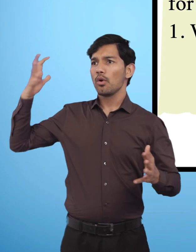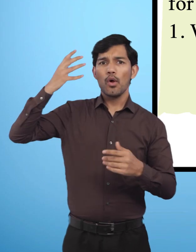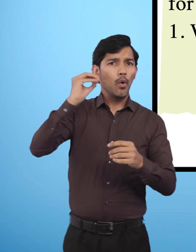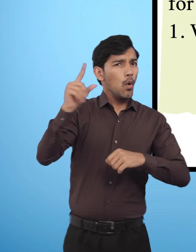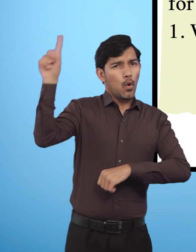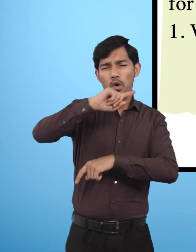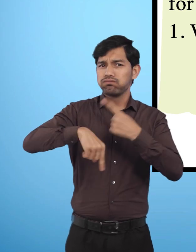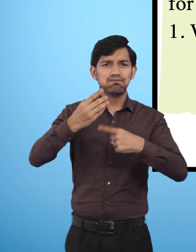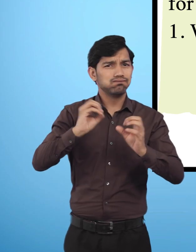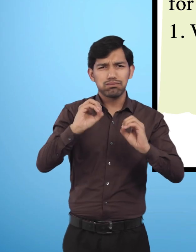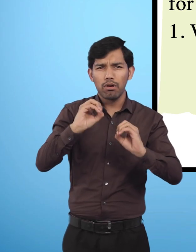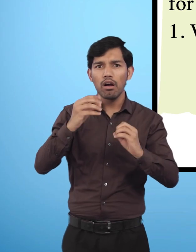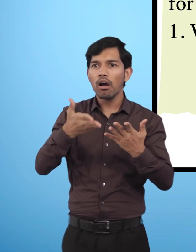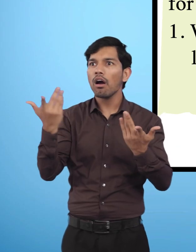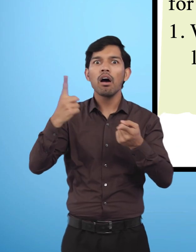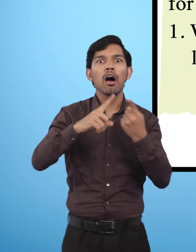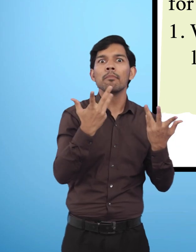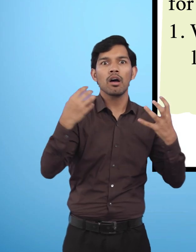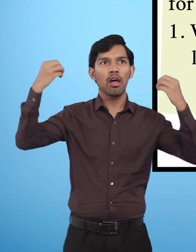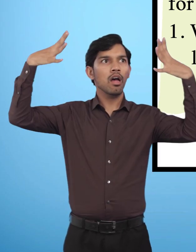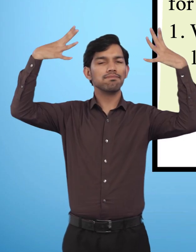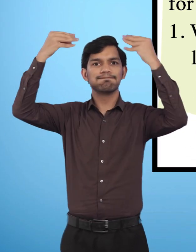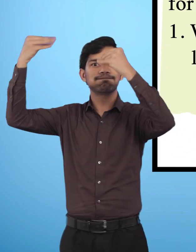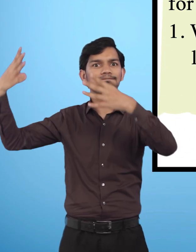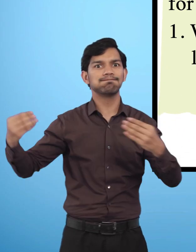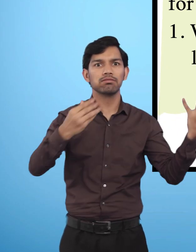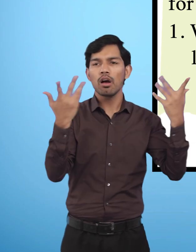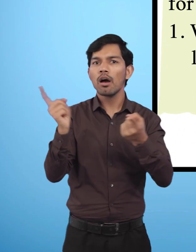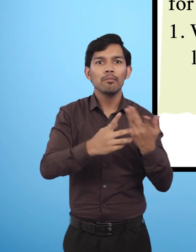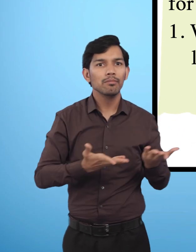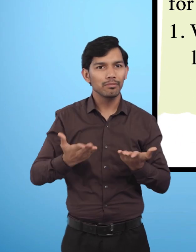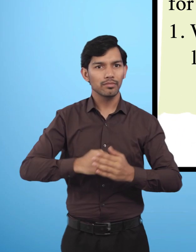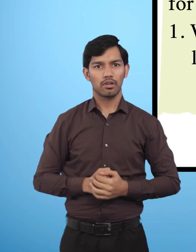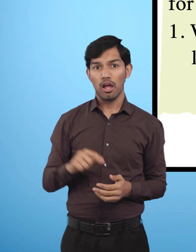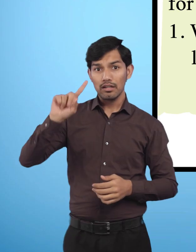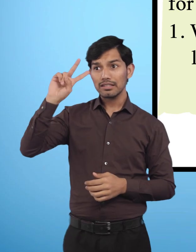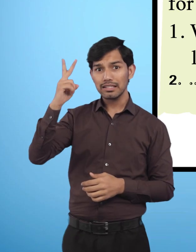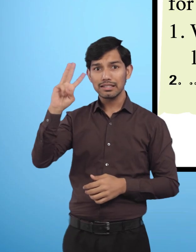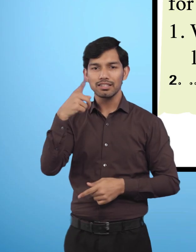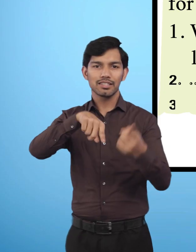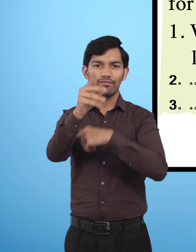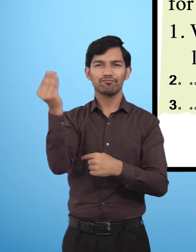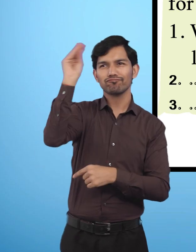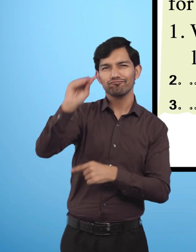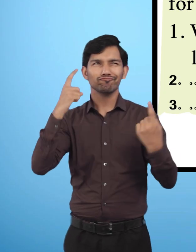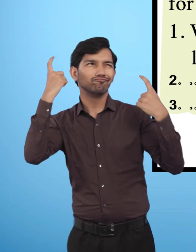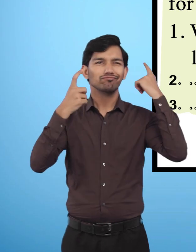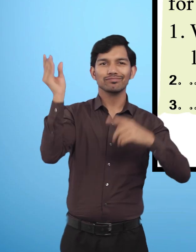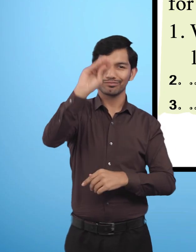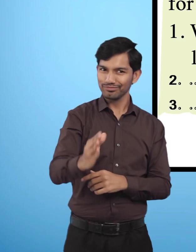have to depend on artificial lighting during the day also. Fill in the points 2 and 3.